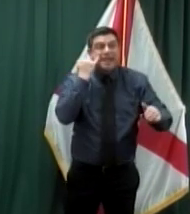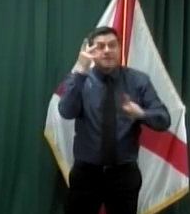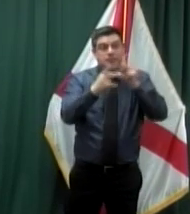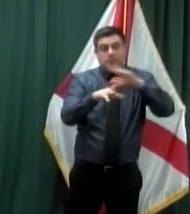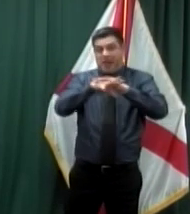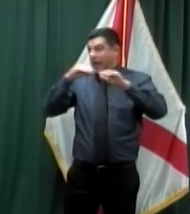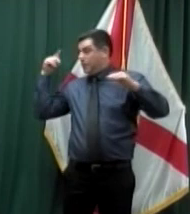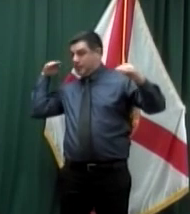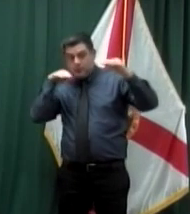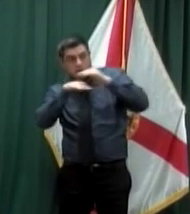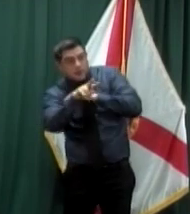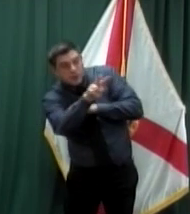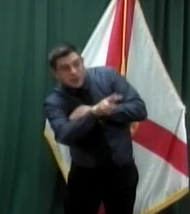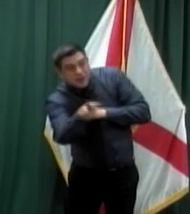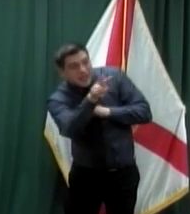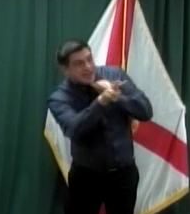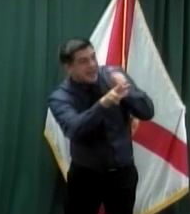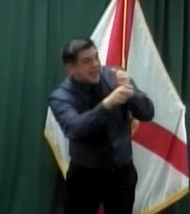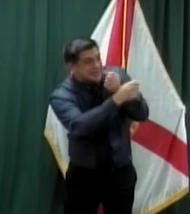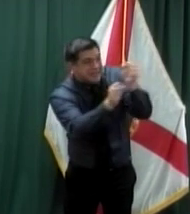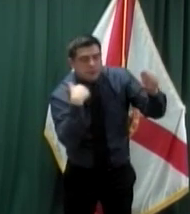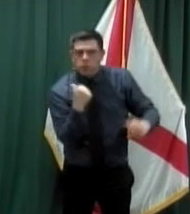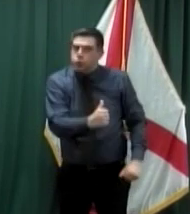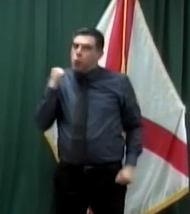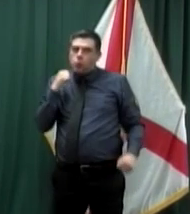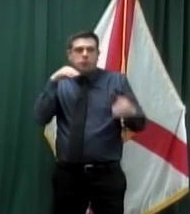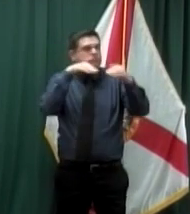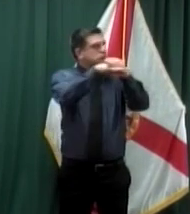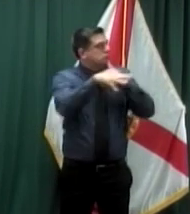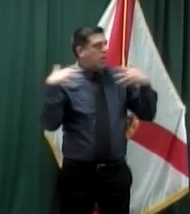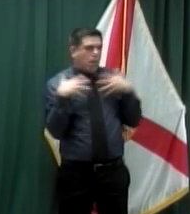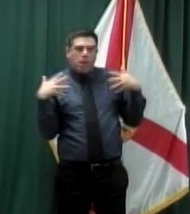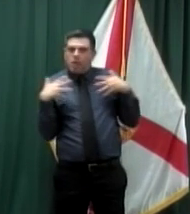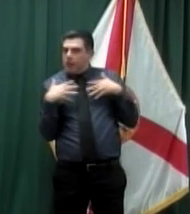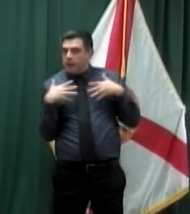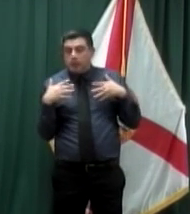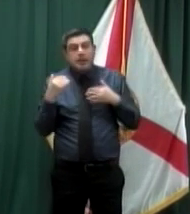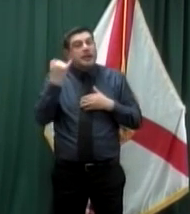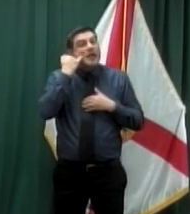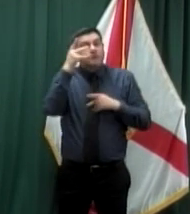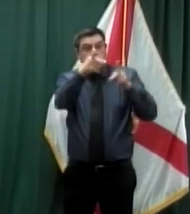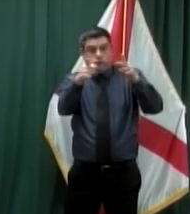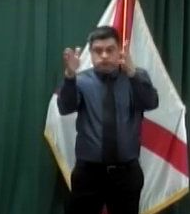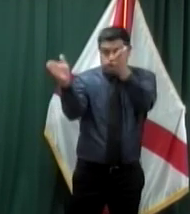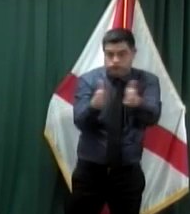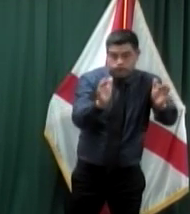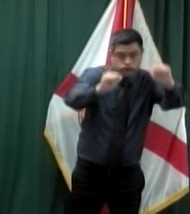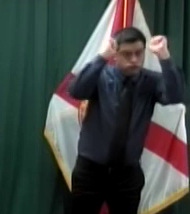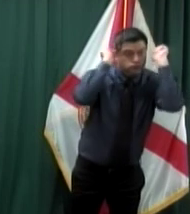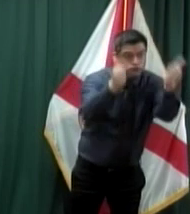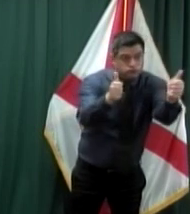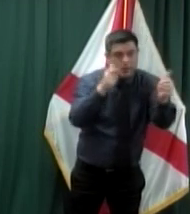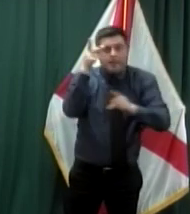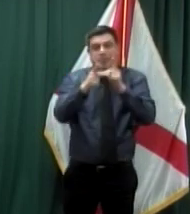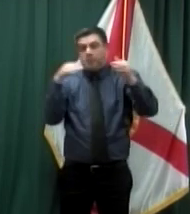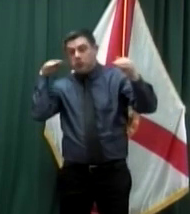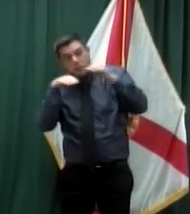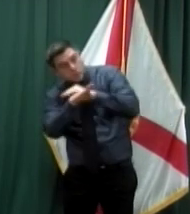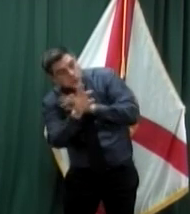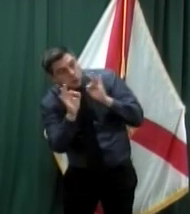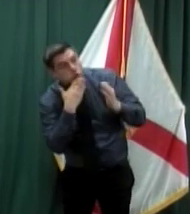flip the switch tomorrow, we know that a good portion of the people are just not going to come do business because they don't feel safe. So it's